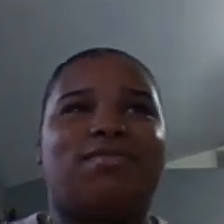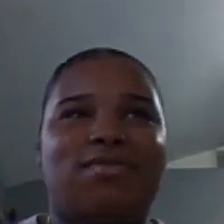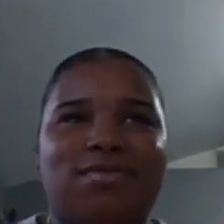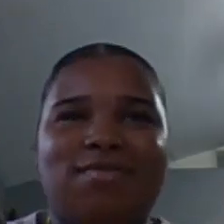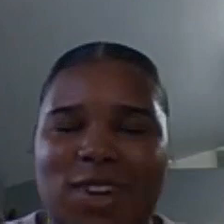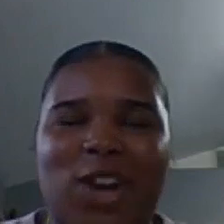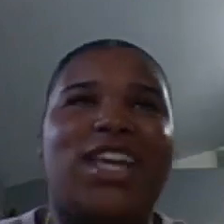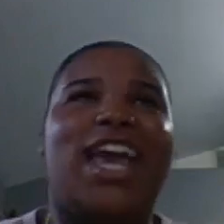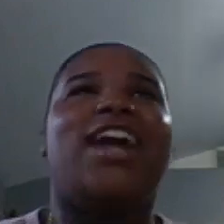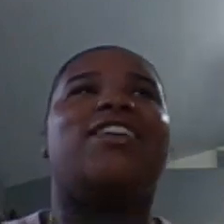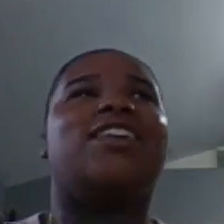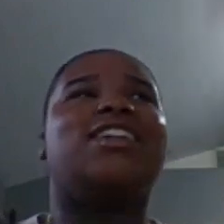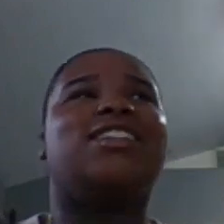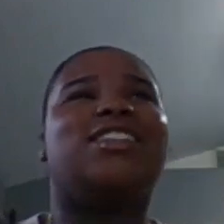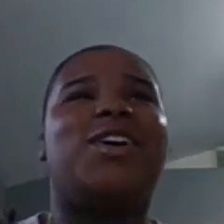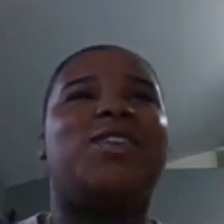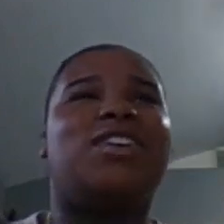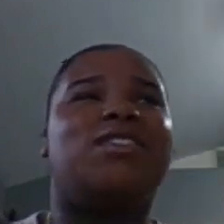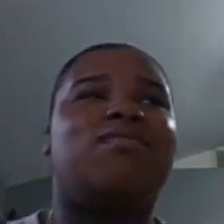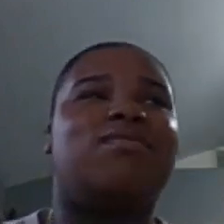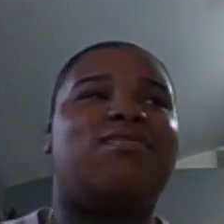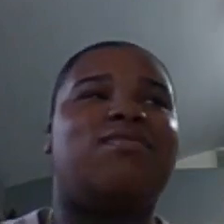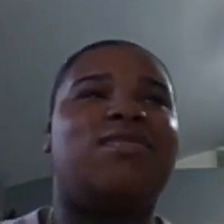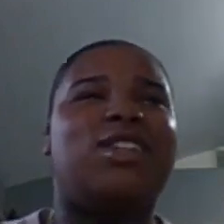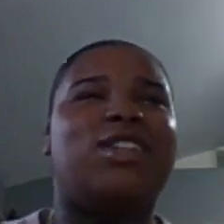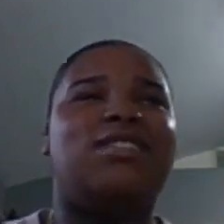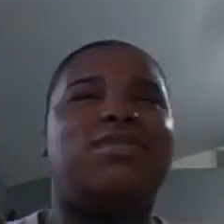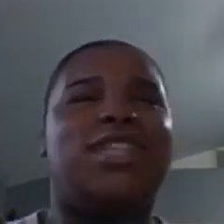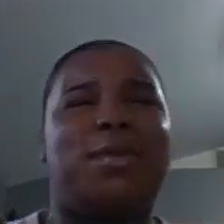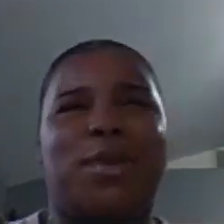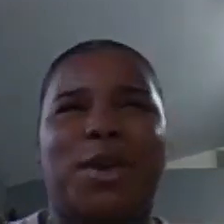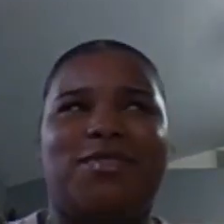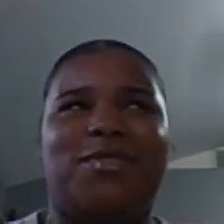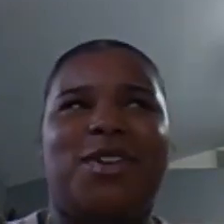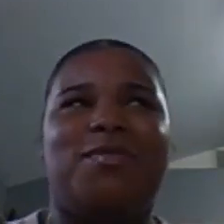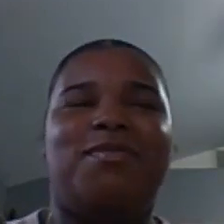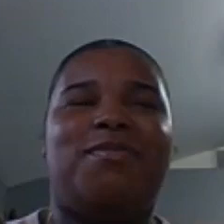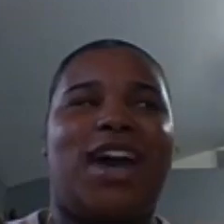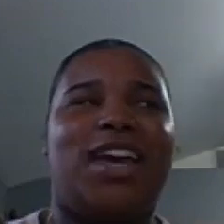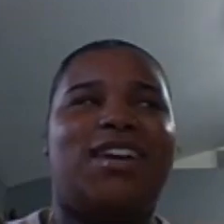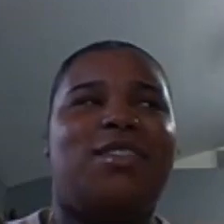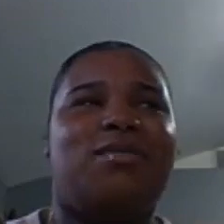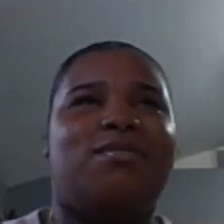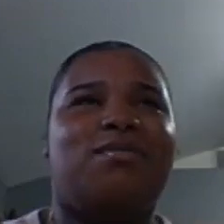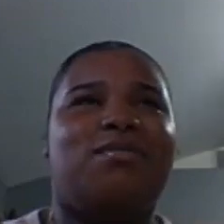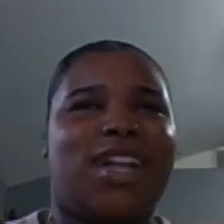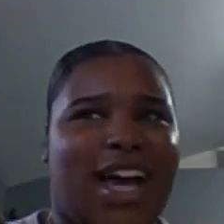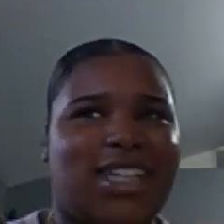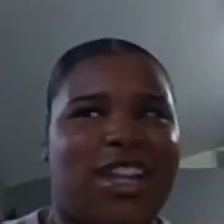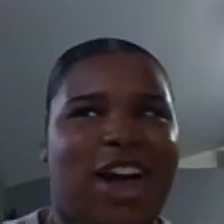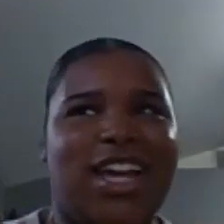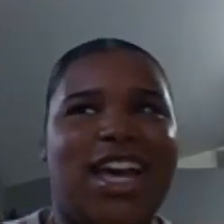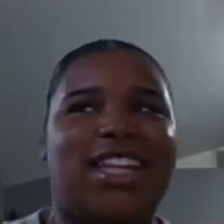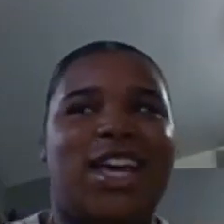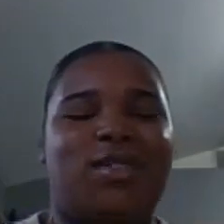with curly hair. So they used to separate me from my class